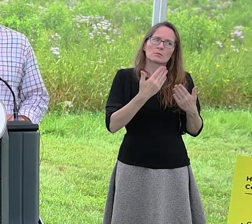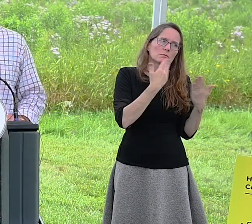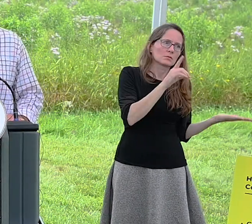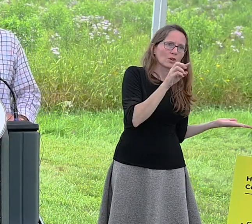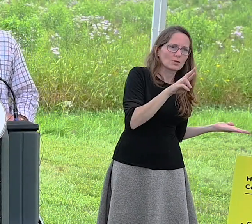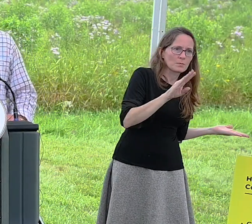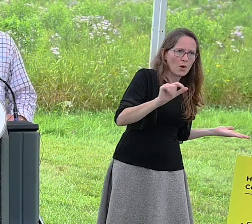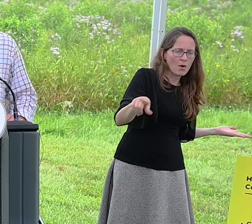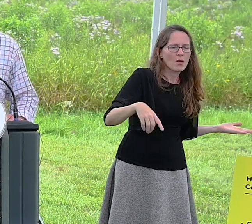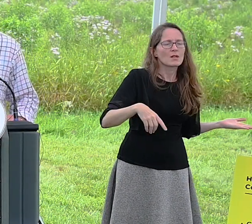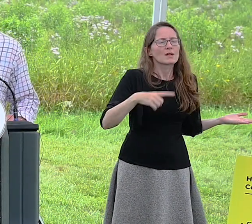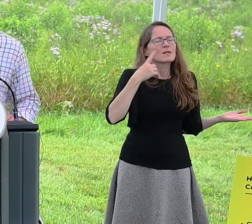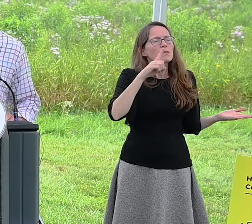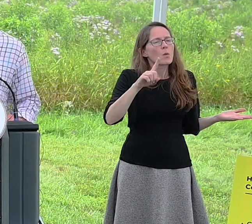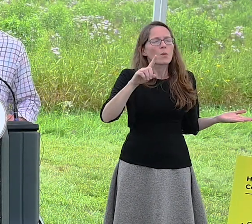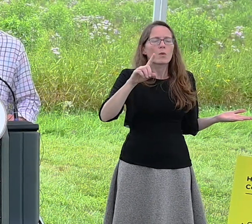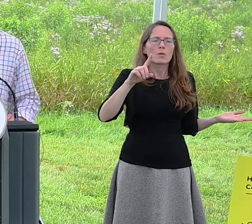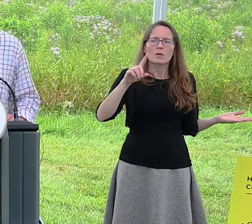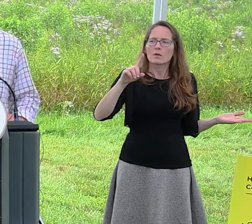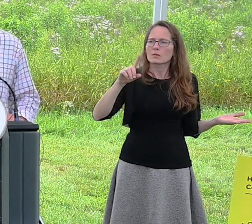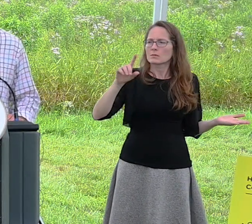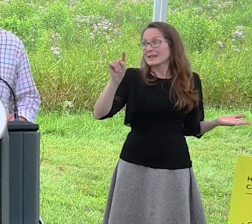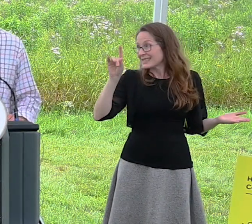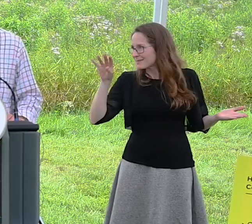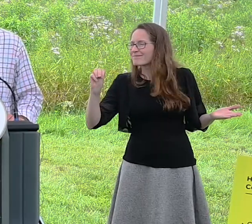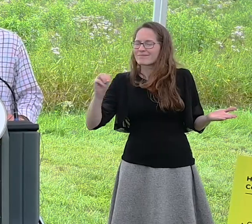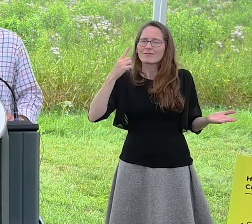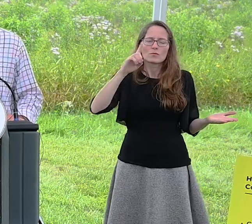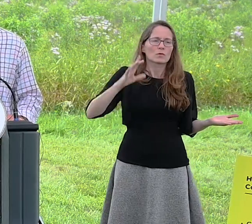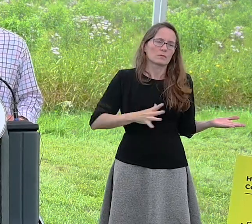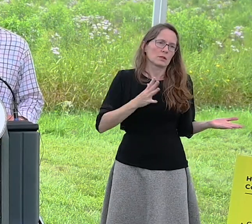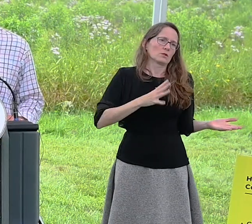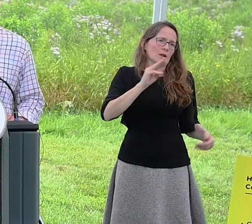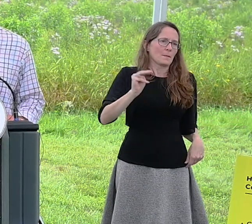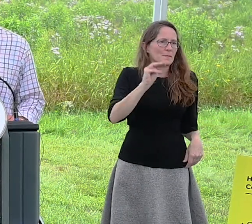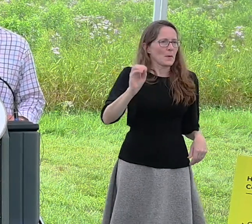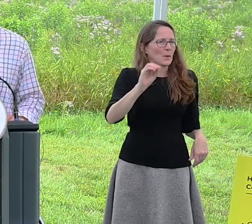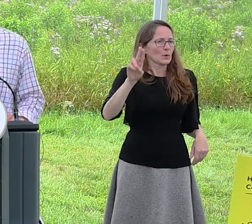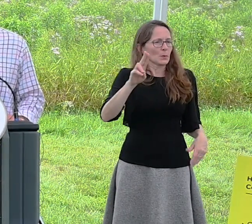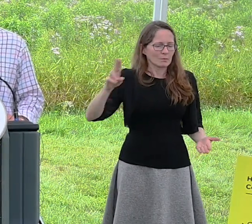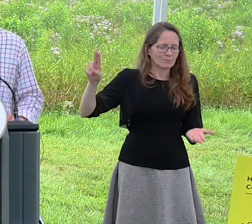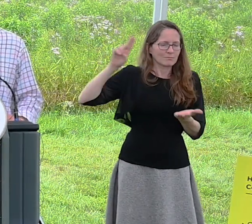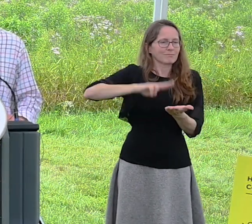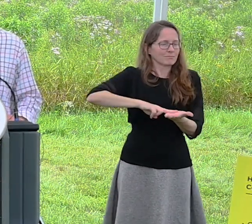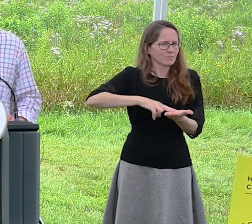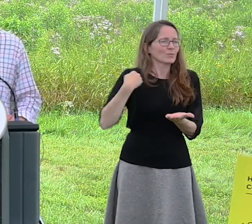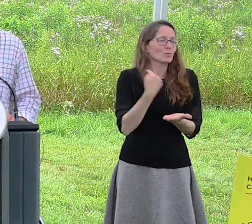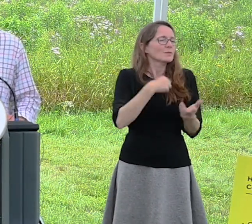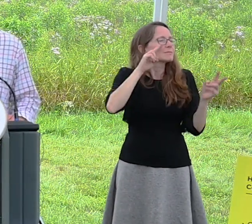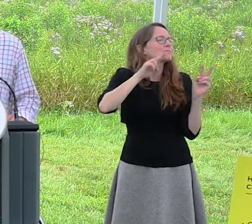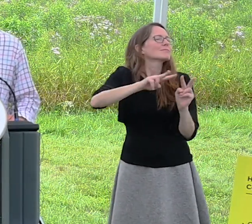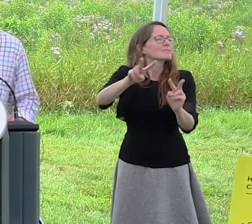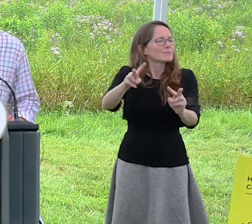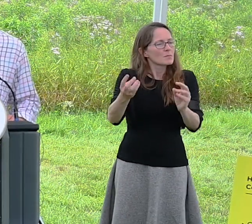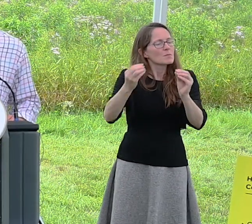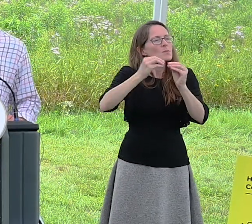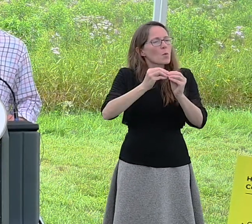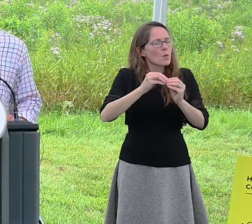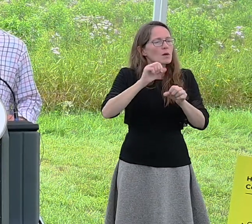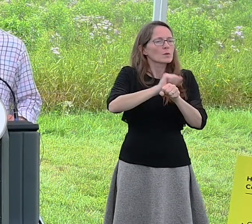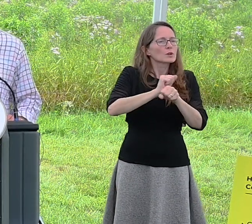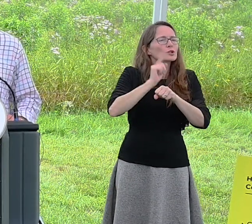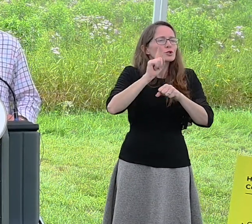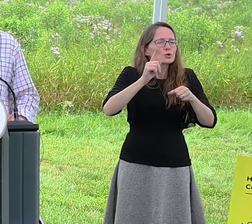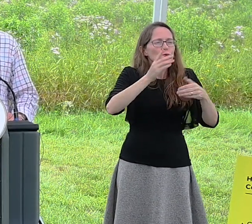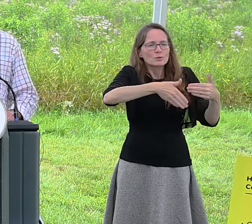bringing this MOU to fruition. It has been a long time coming, but a great effort. We look forward to our continued efforts to grow our community and the people who live, work, and